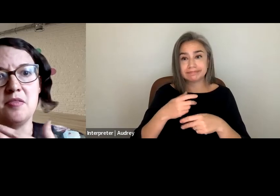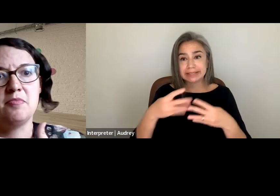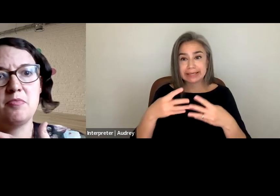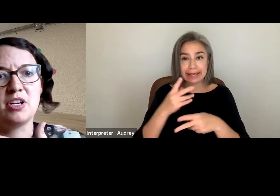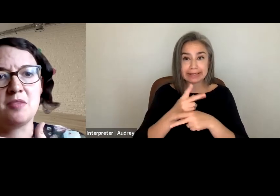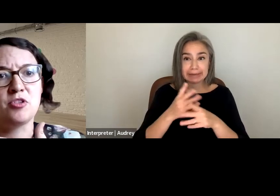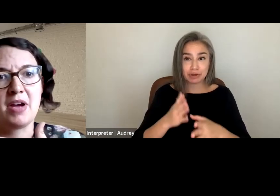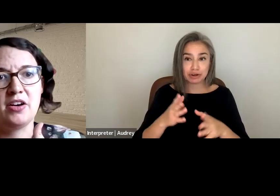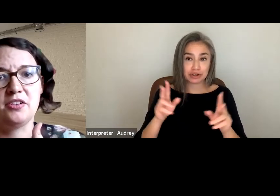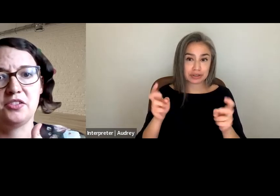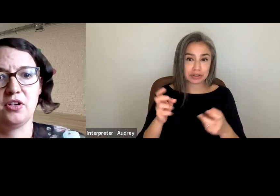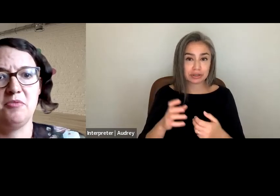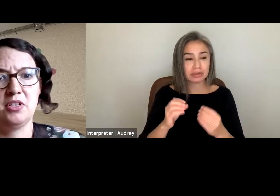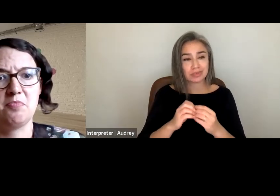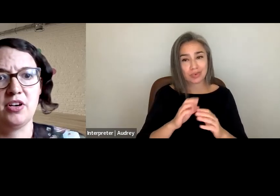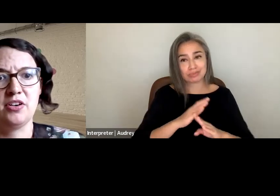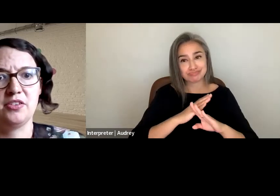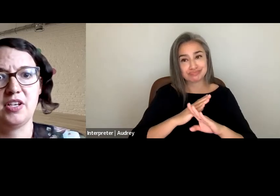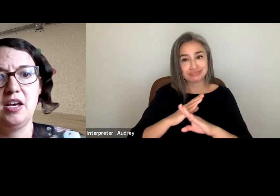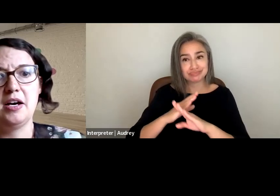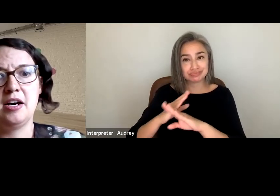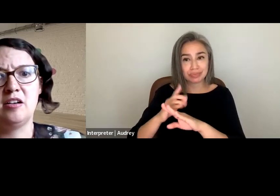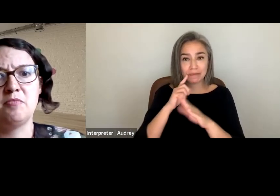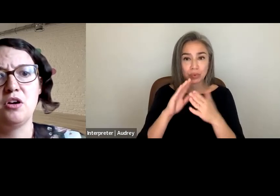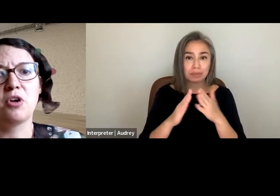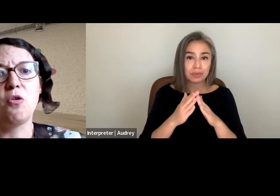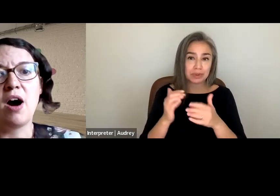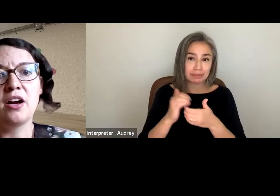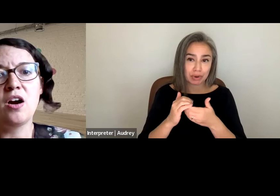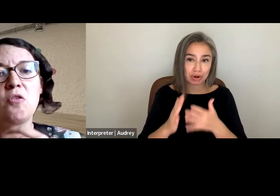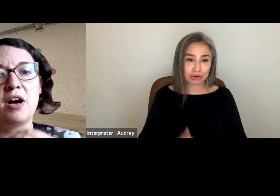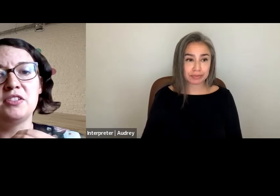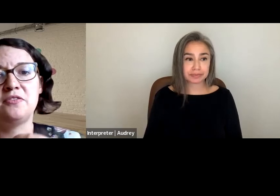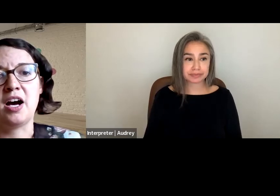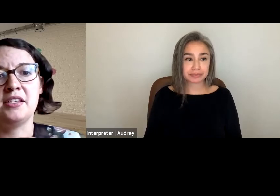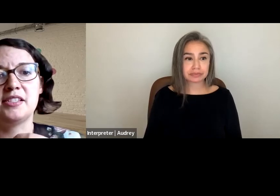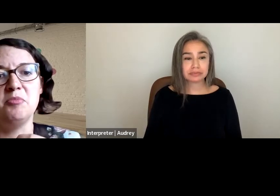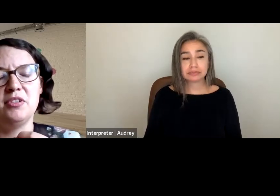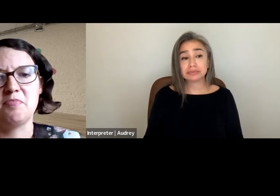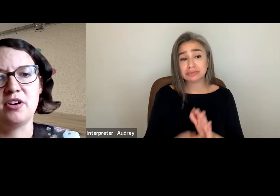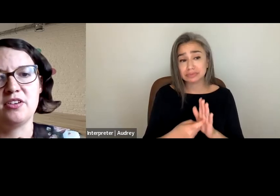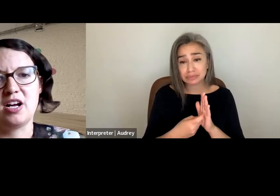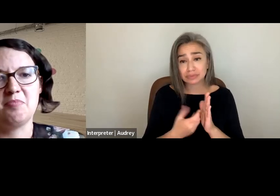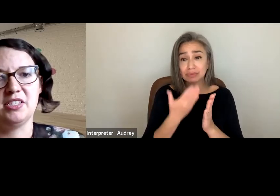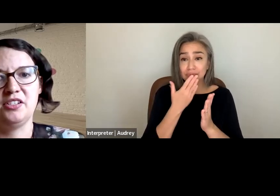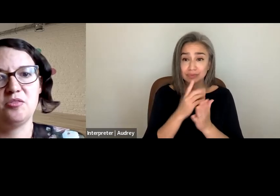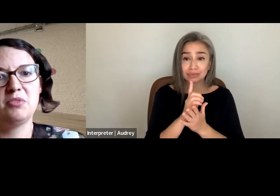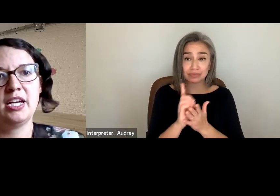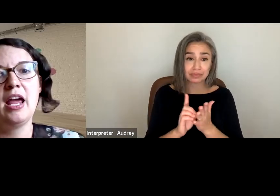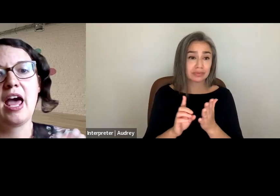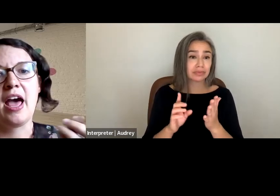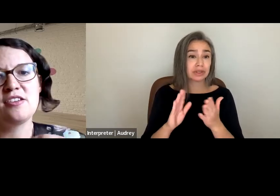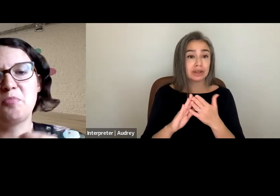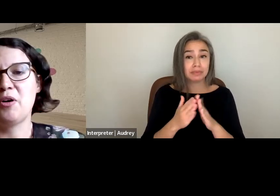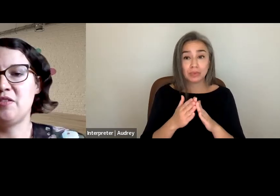which can put up more barriers for community partners. Require a well-devised community partner compensation